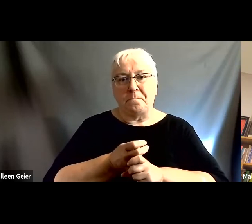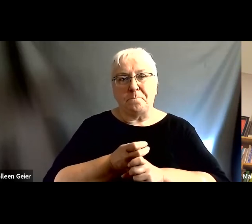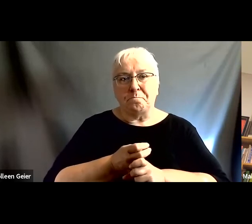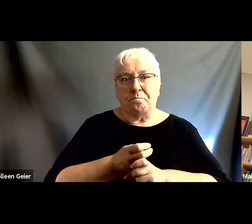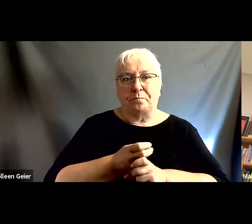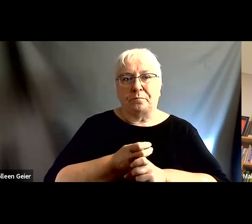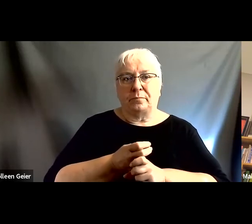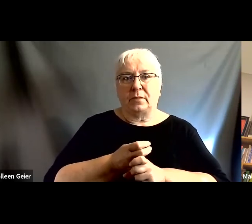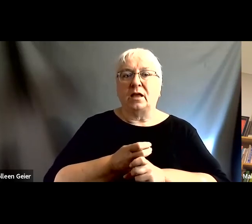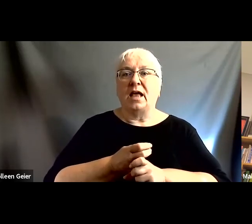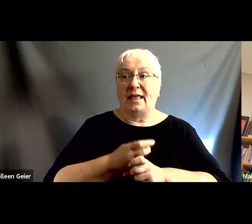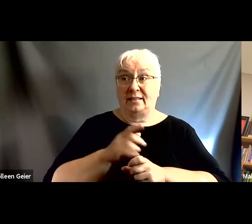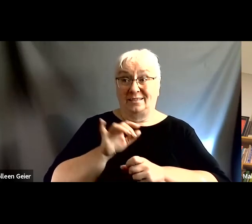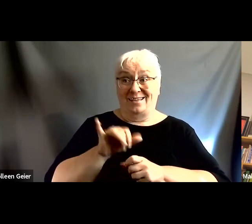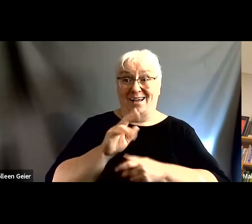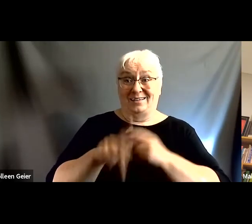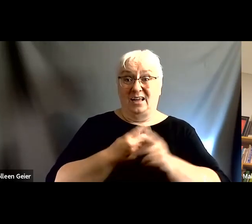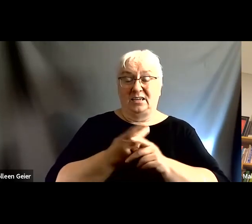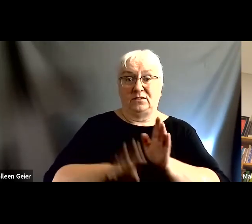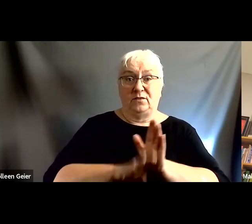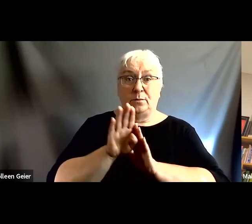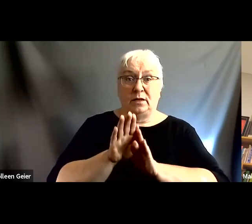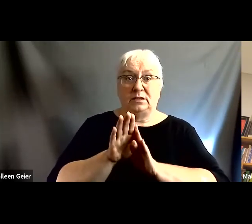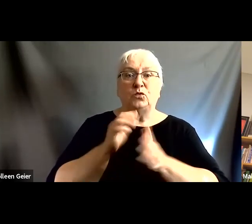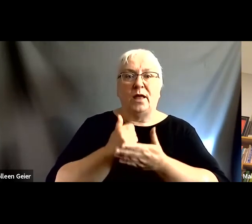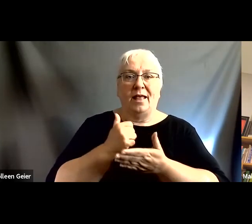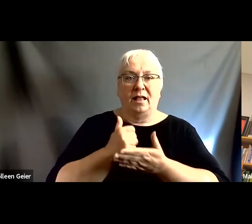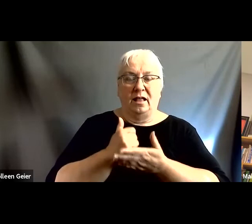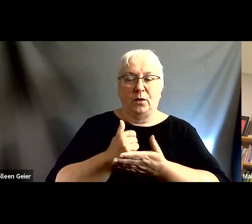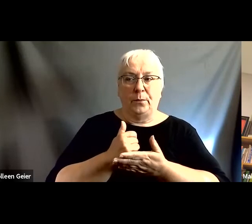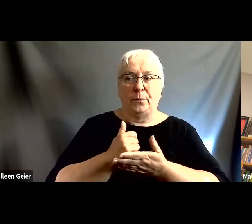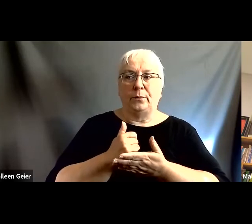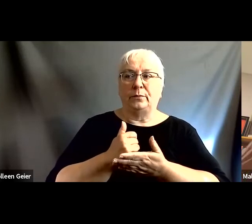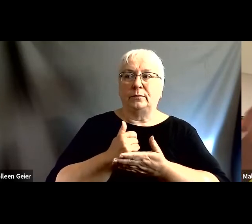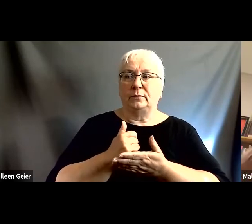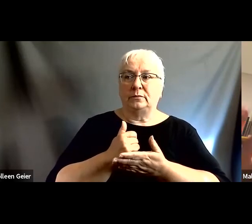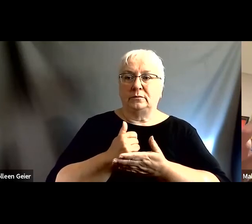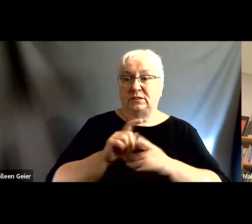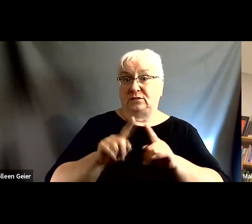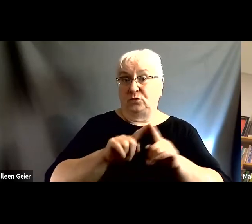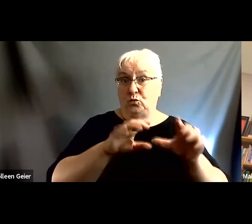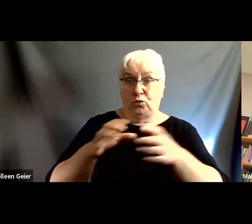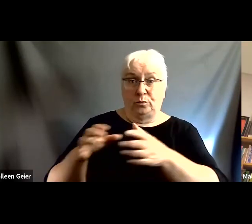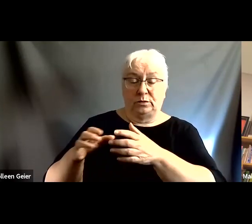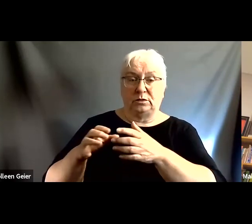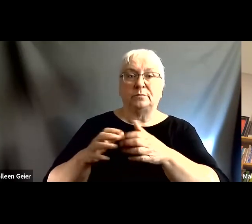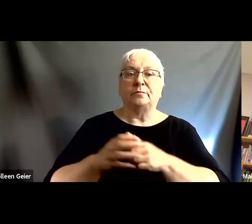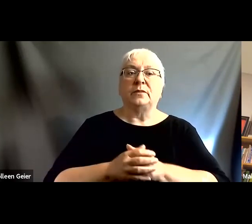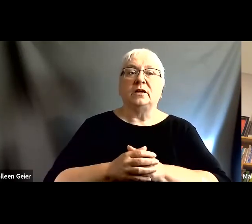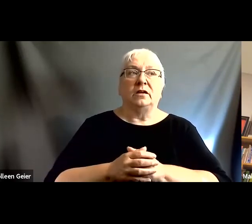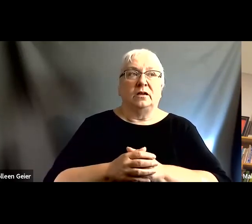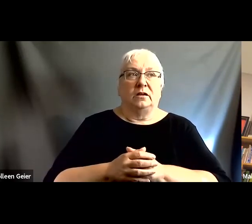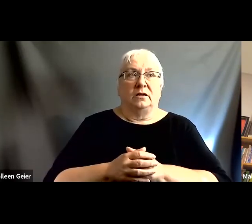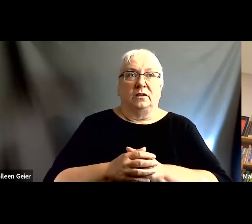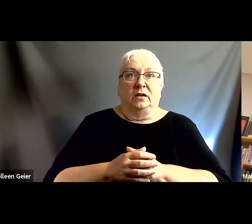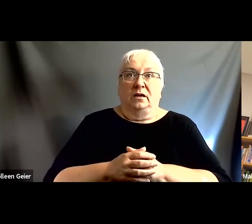content development which is happening maybe is for the good, and we can have quite a number of this kind of a compendium of a